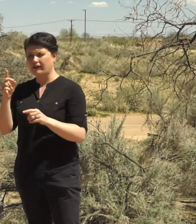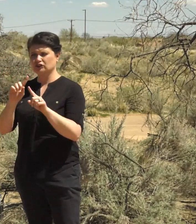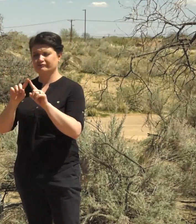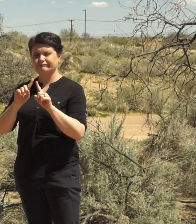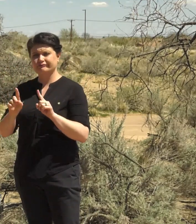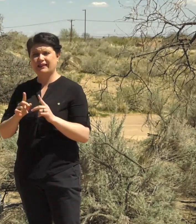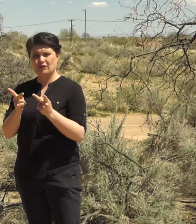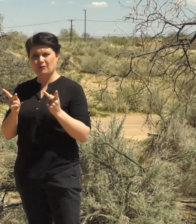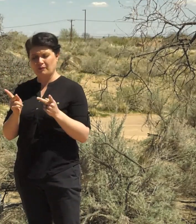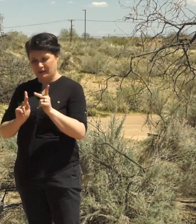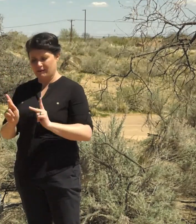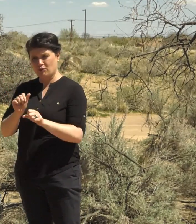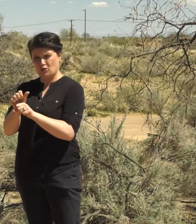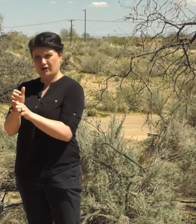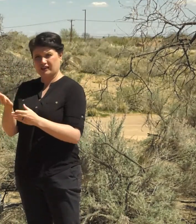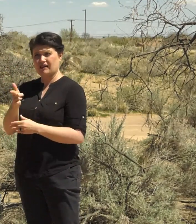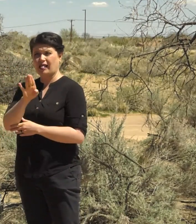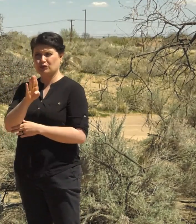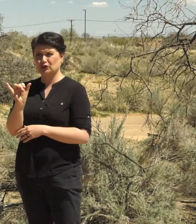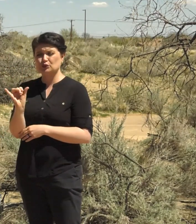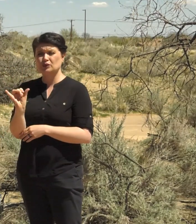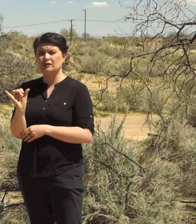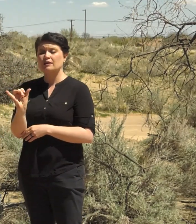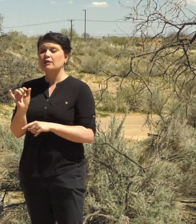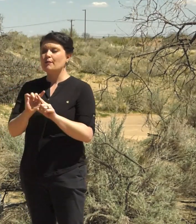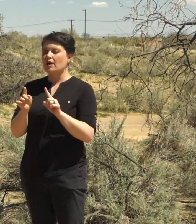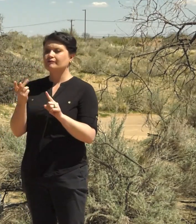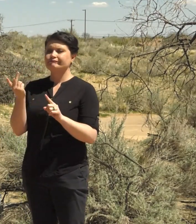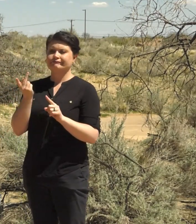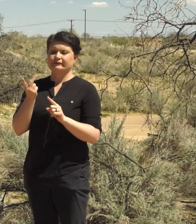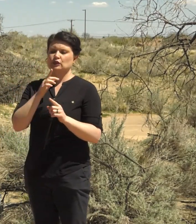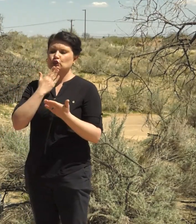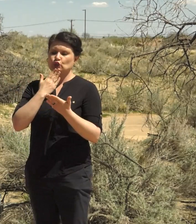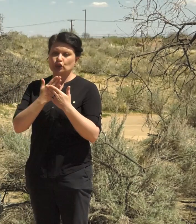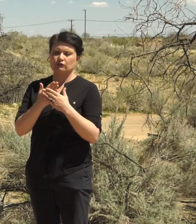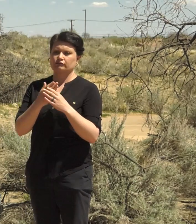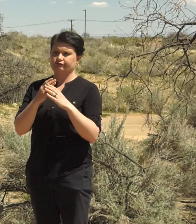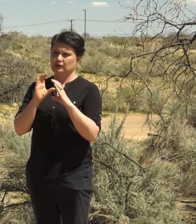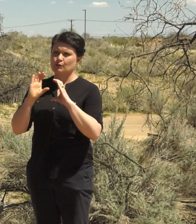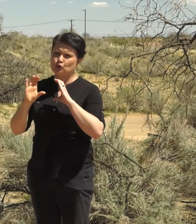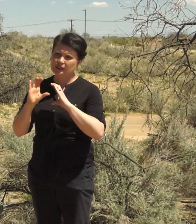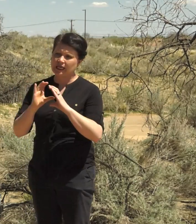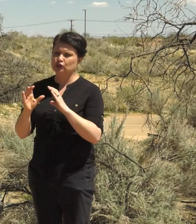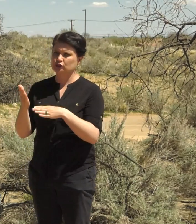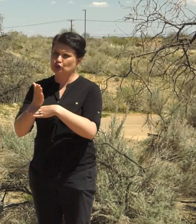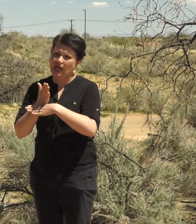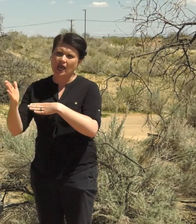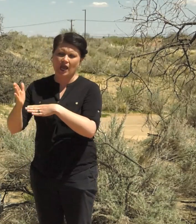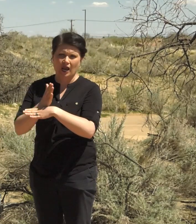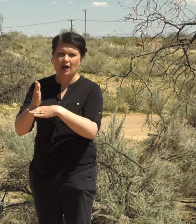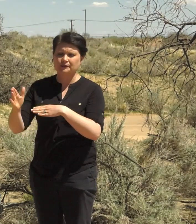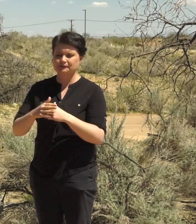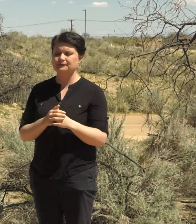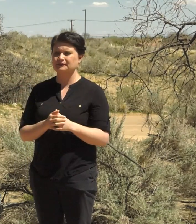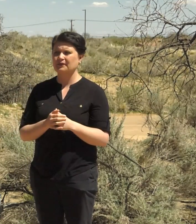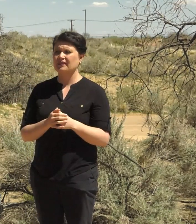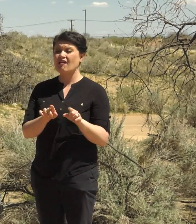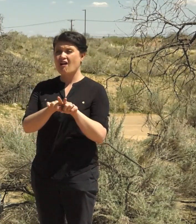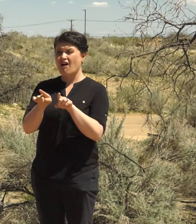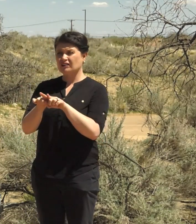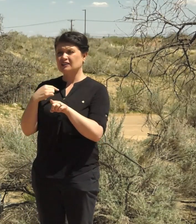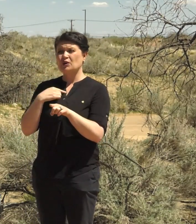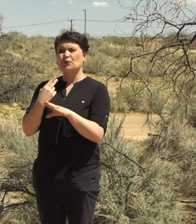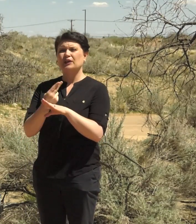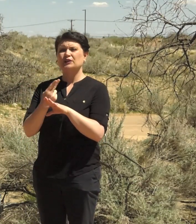well. And the good thing is we are in very close communication and sharing information when it becomes available. Also, we use a